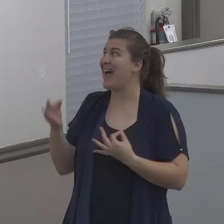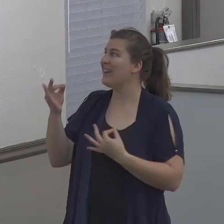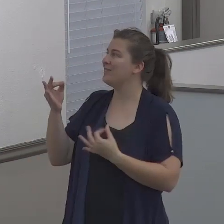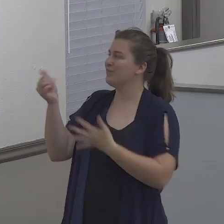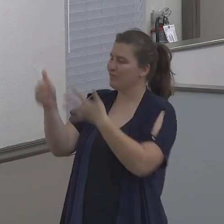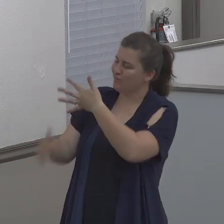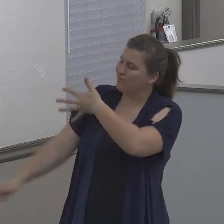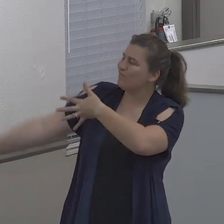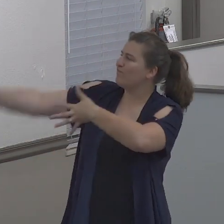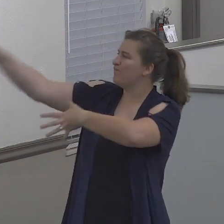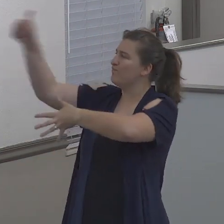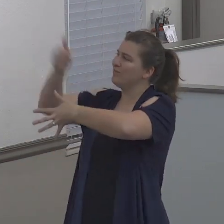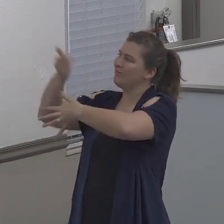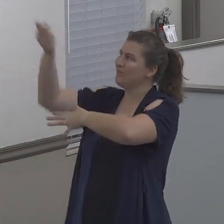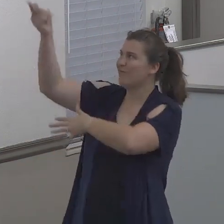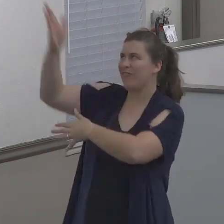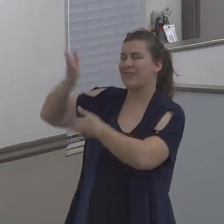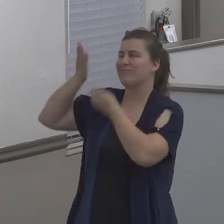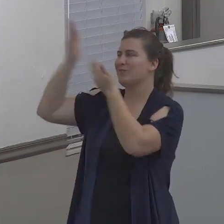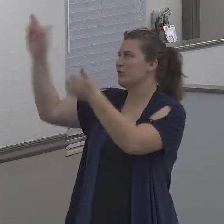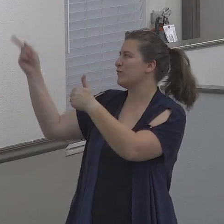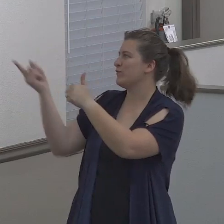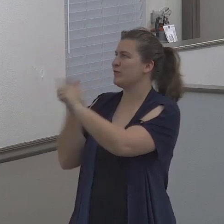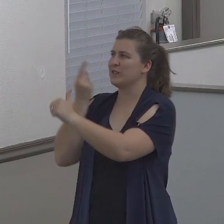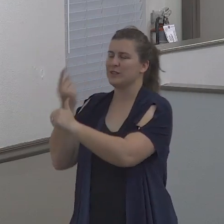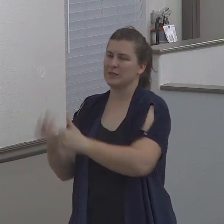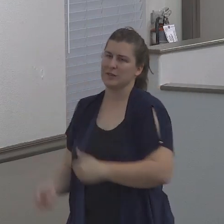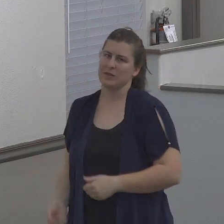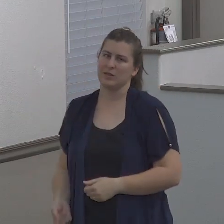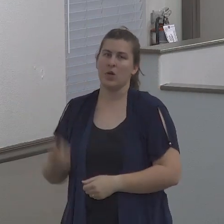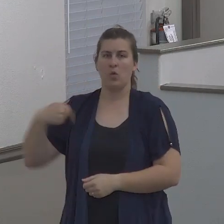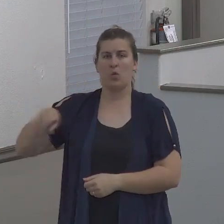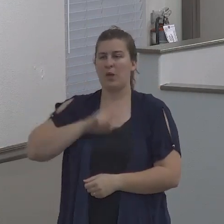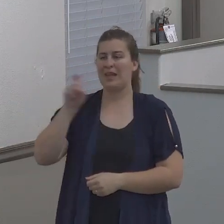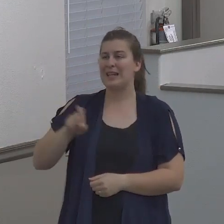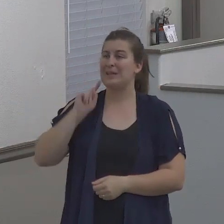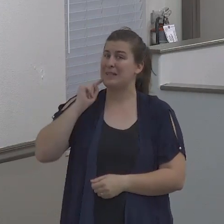Is God going to be first? Is God going to be preeminent?